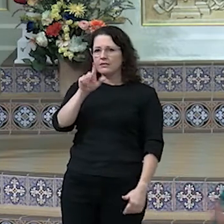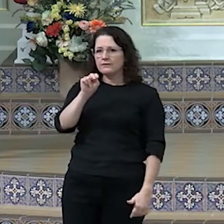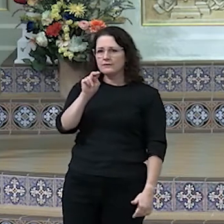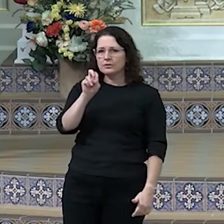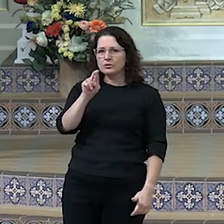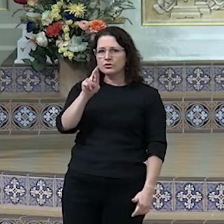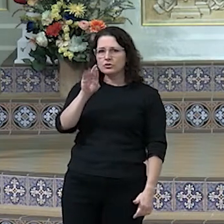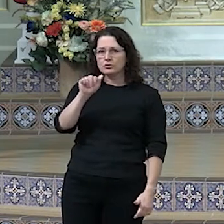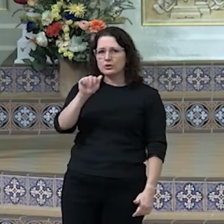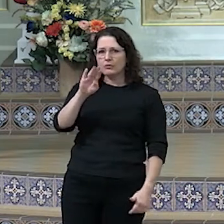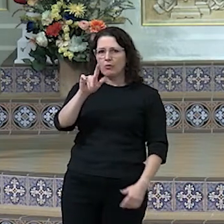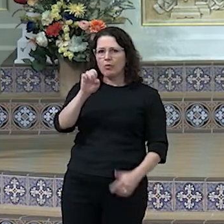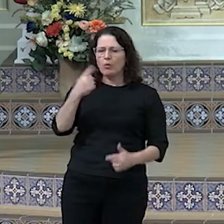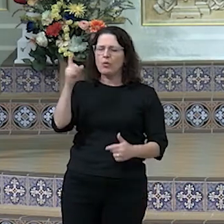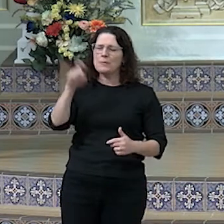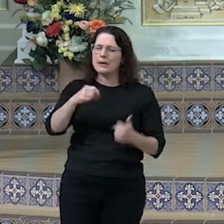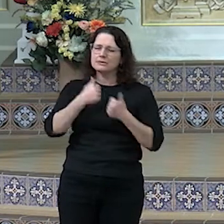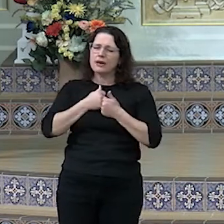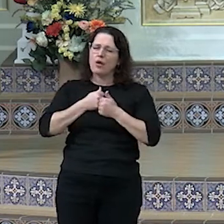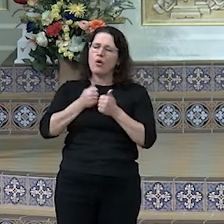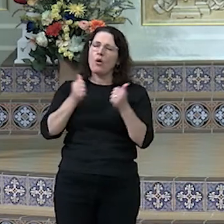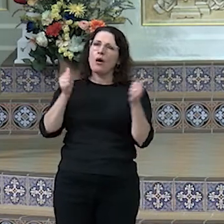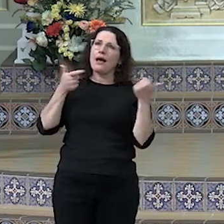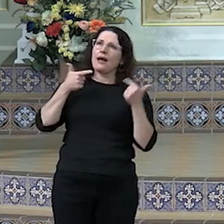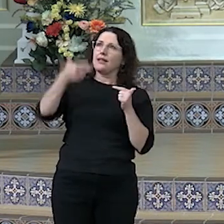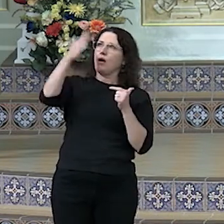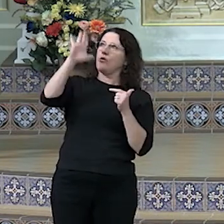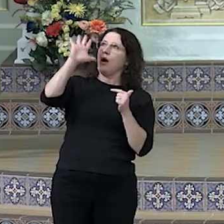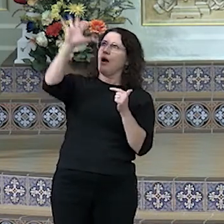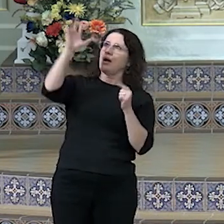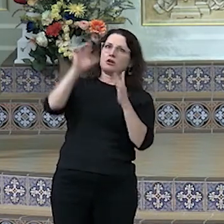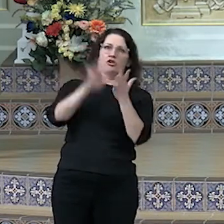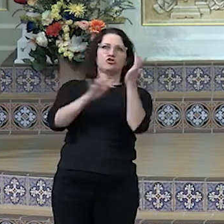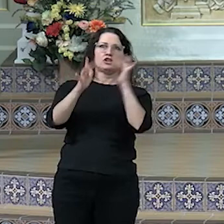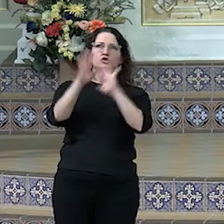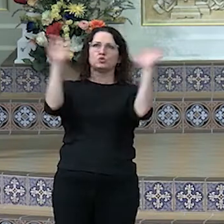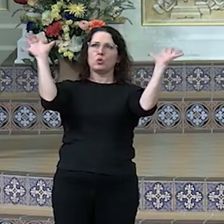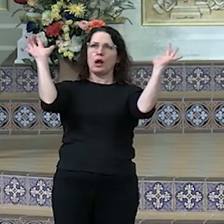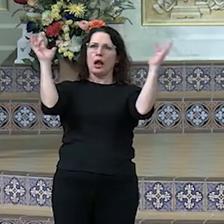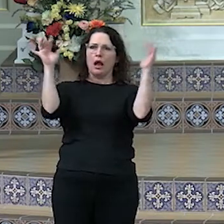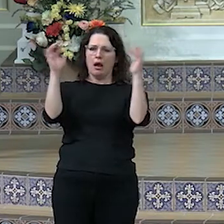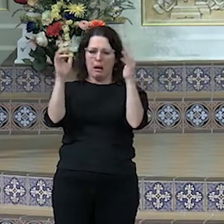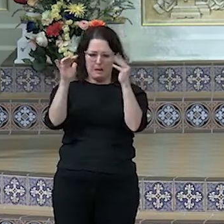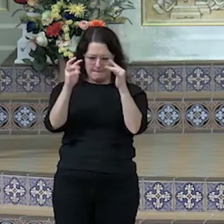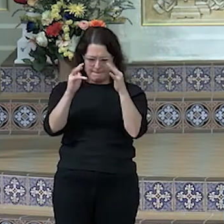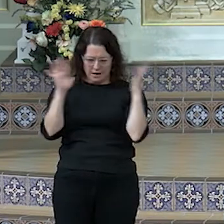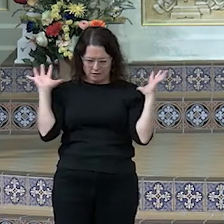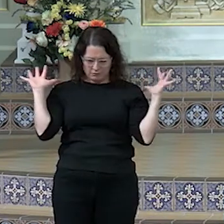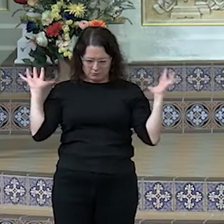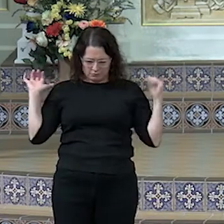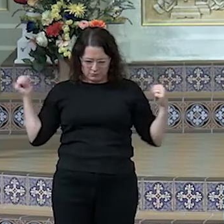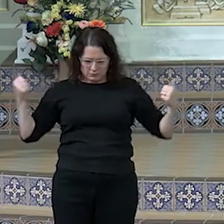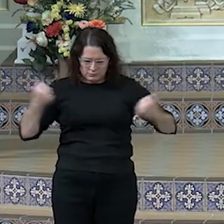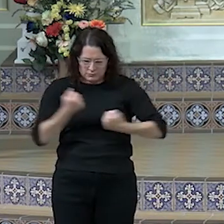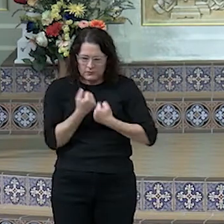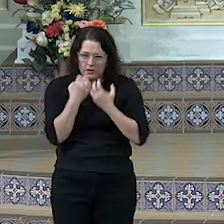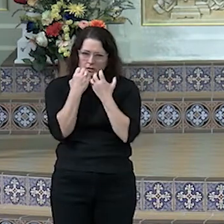To be embraced by this loving Father,